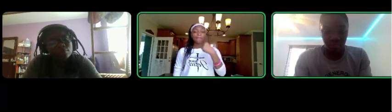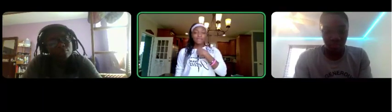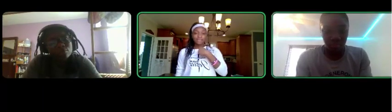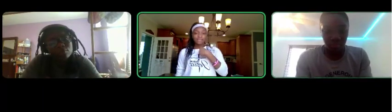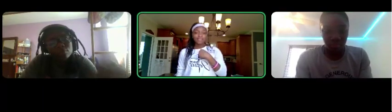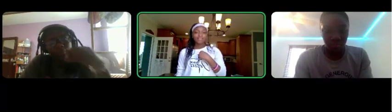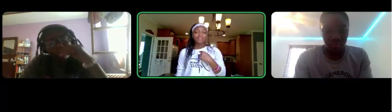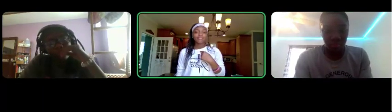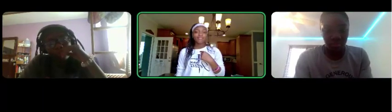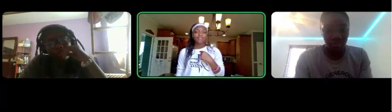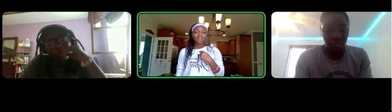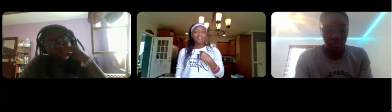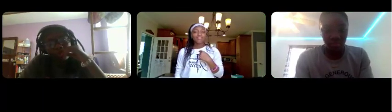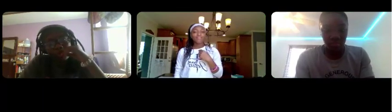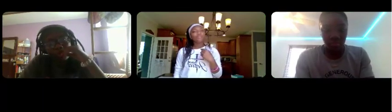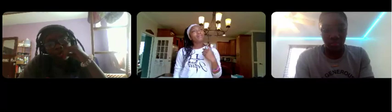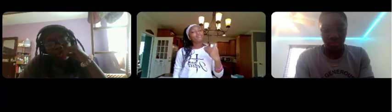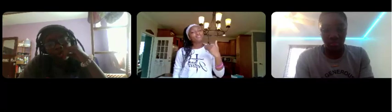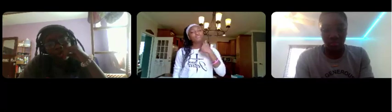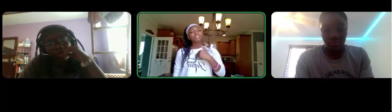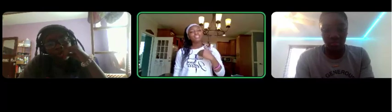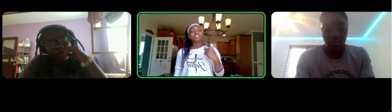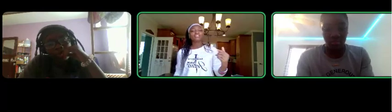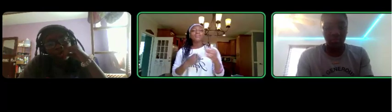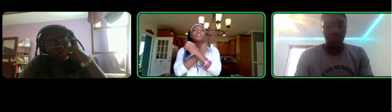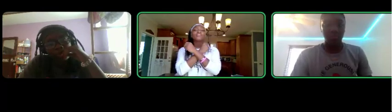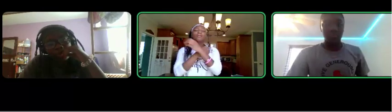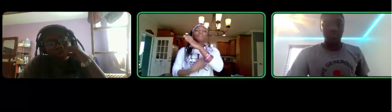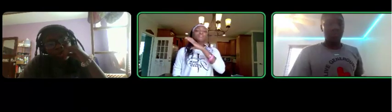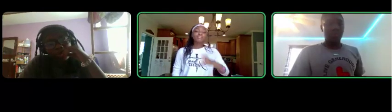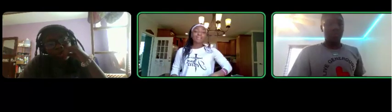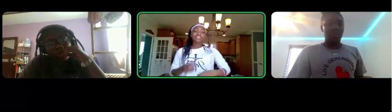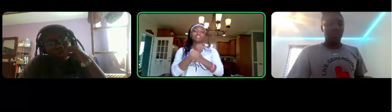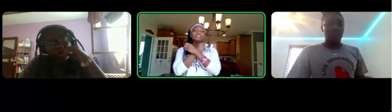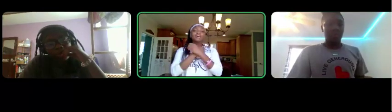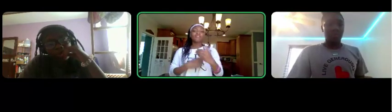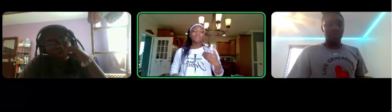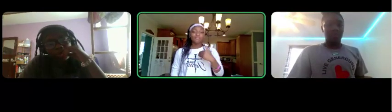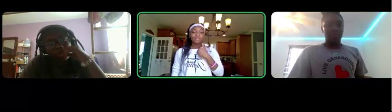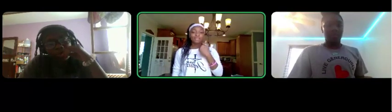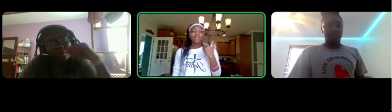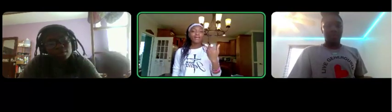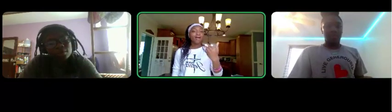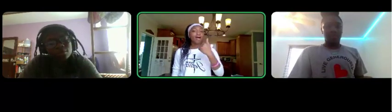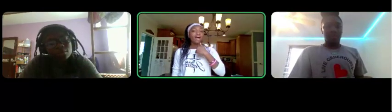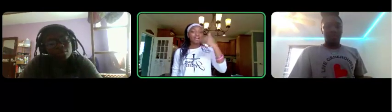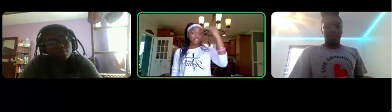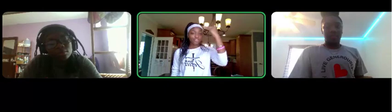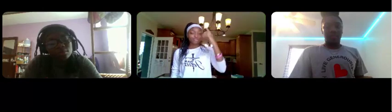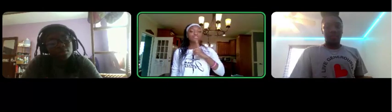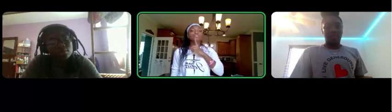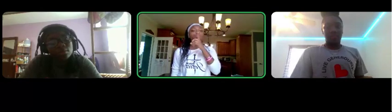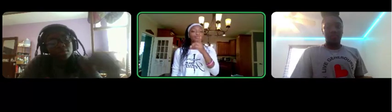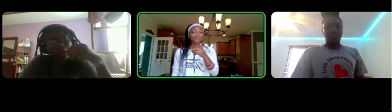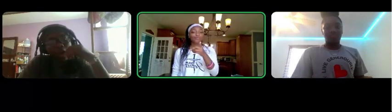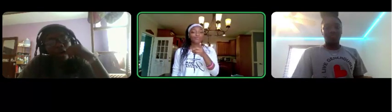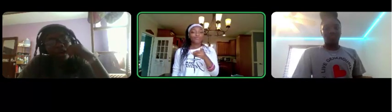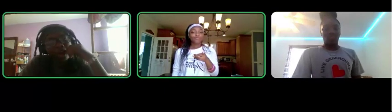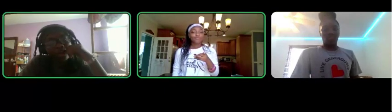me. Well, I'm going to do me like this. Christ love me, I know true. I already got